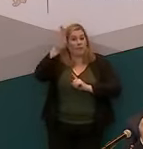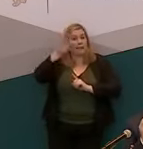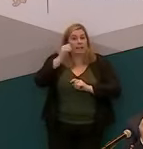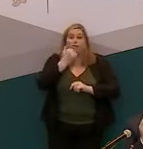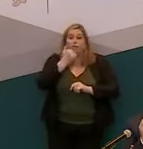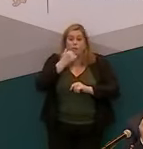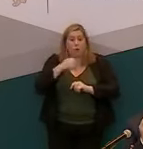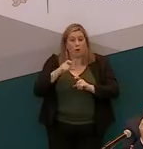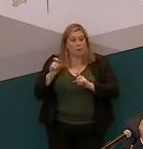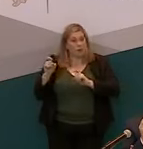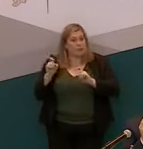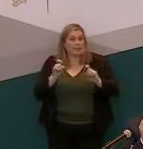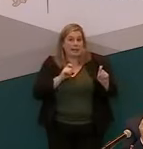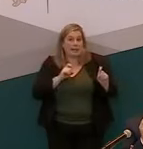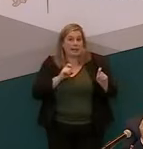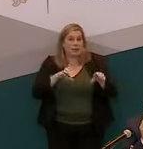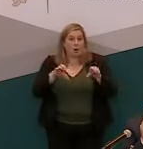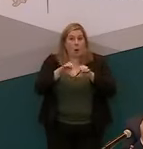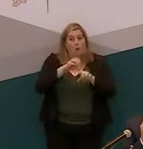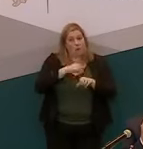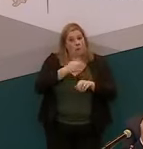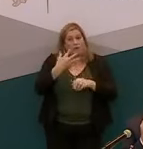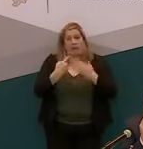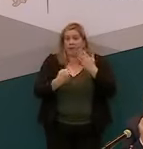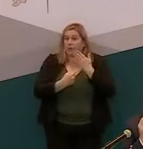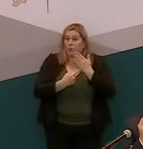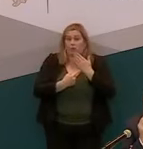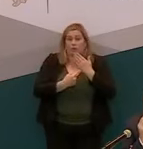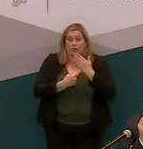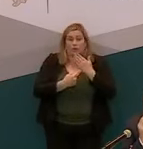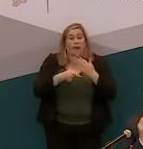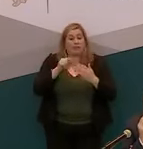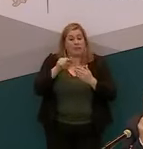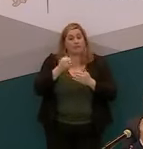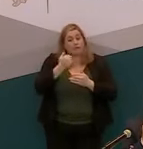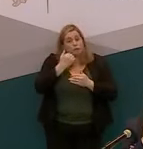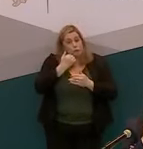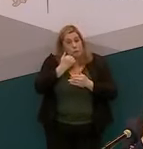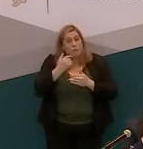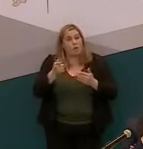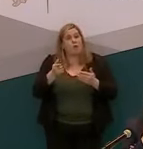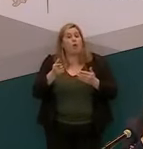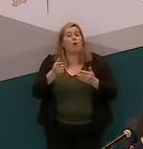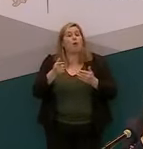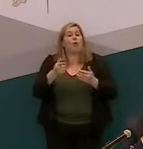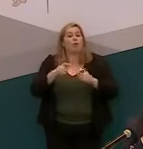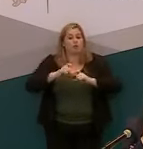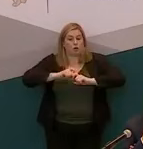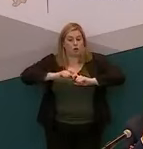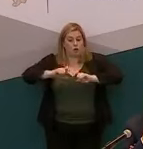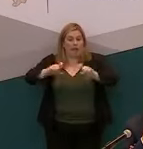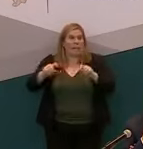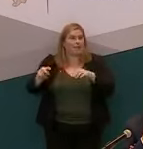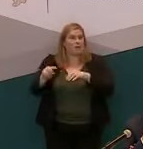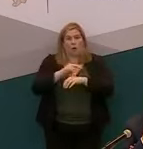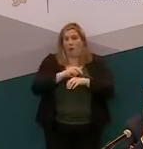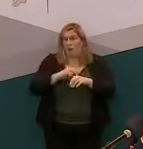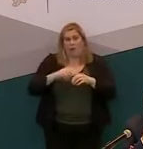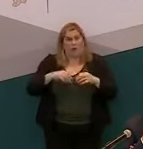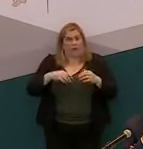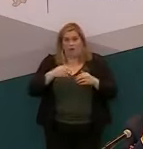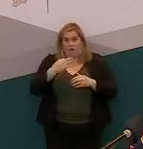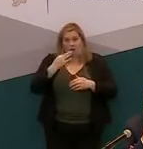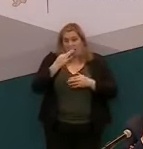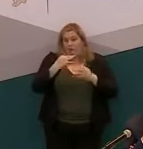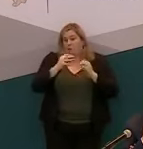there is close to 5,000. And that number of cases sustained over several weeks would be an enormous